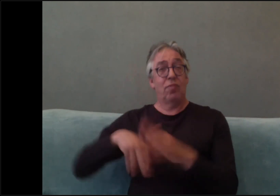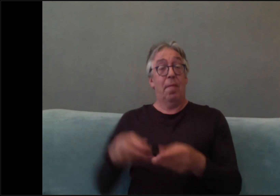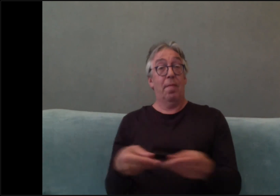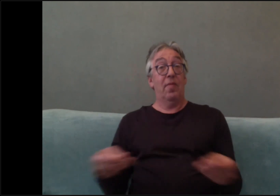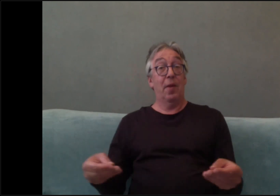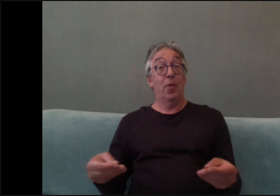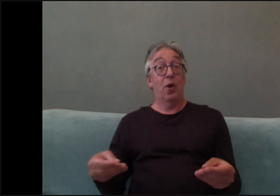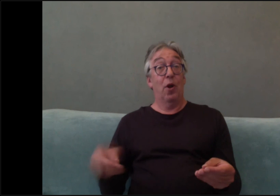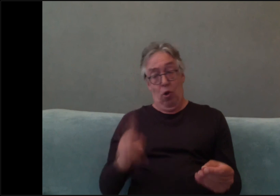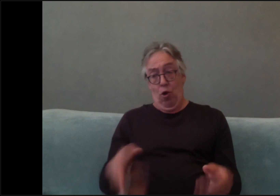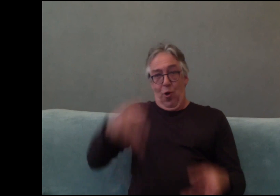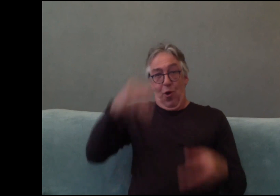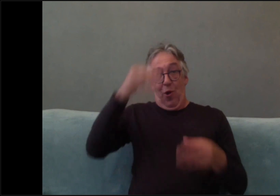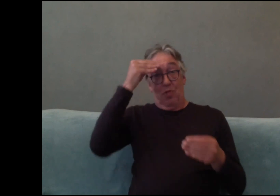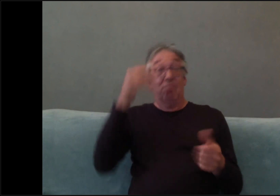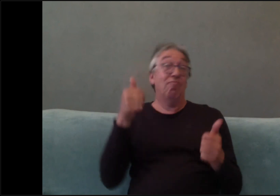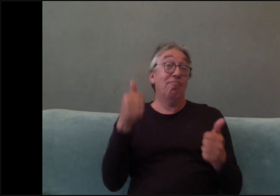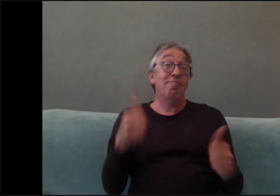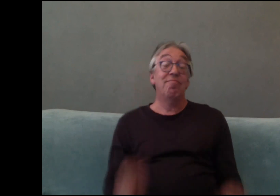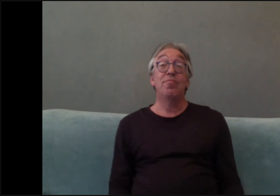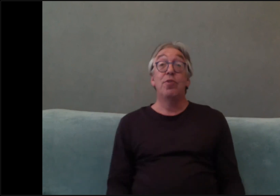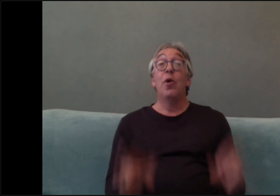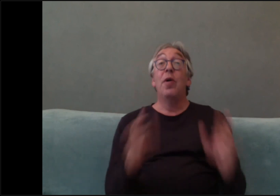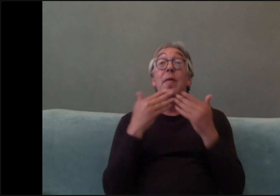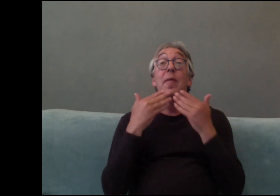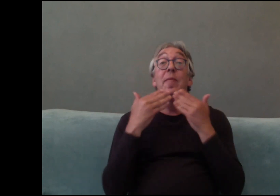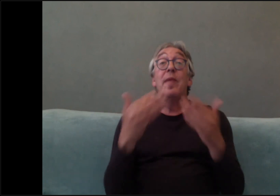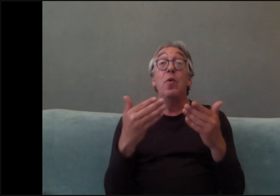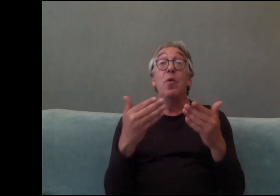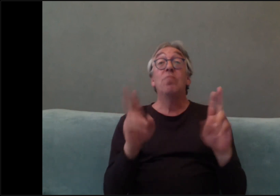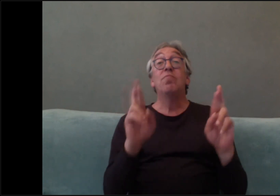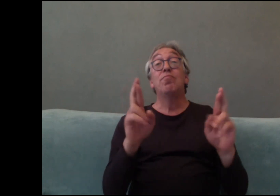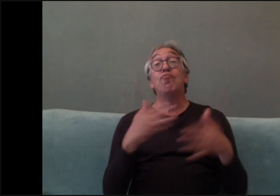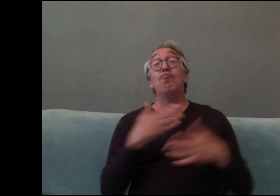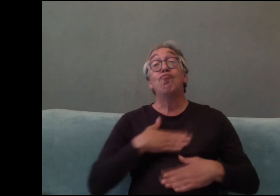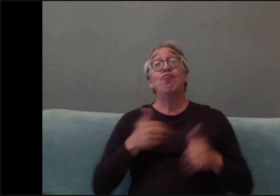you again to everyone, and I wish you all a very nice day. Thank you.